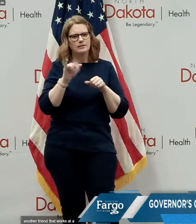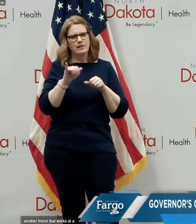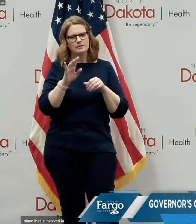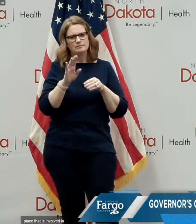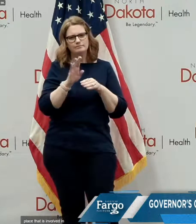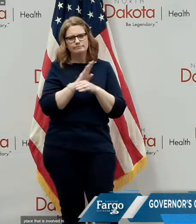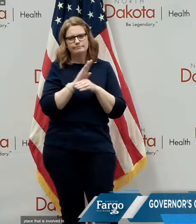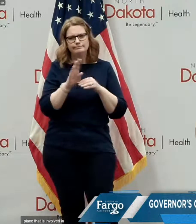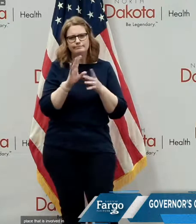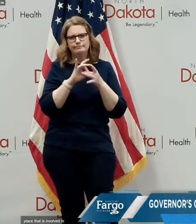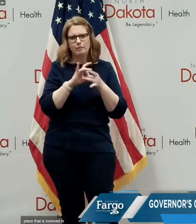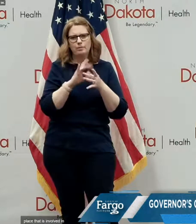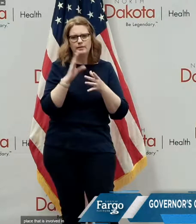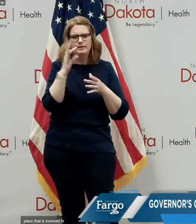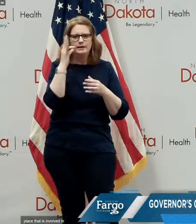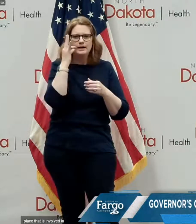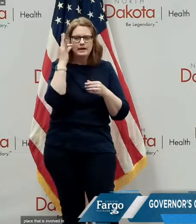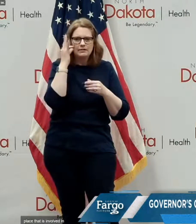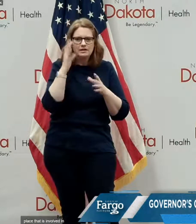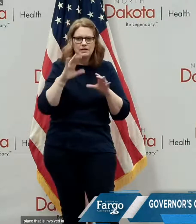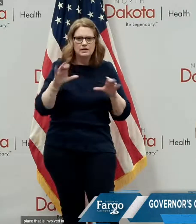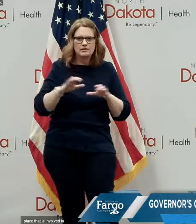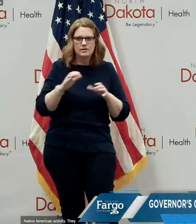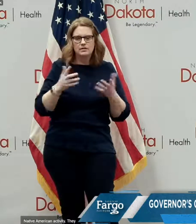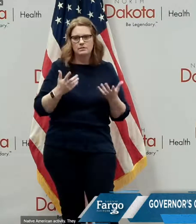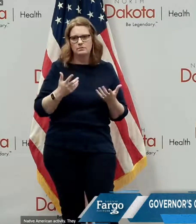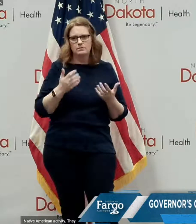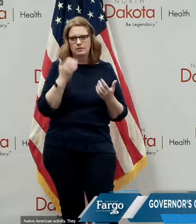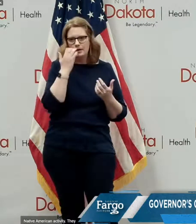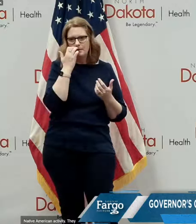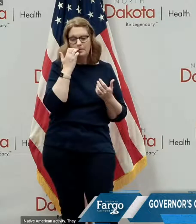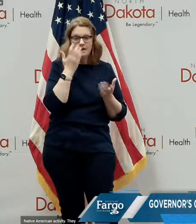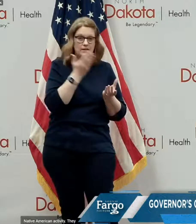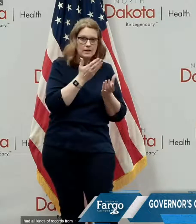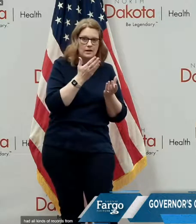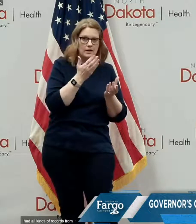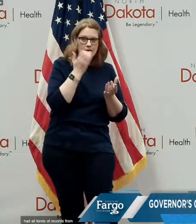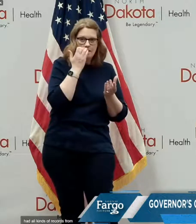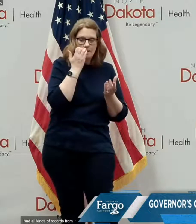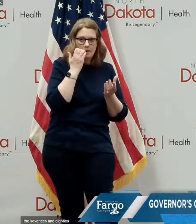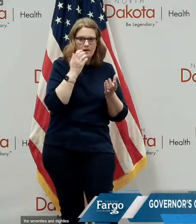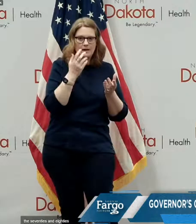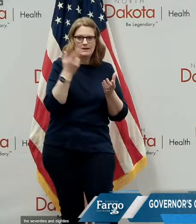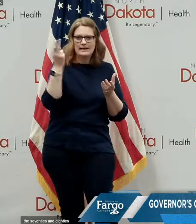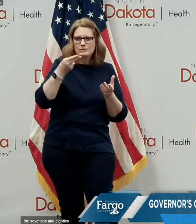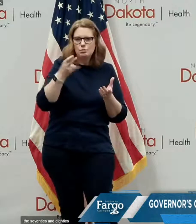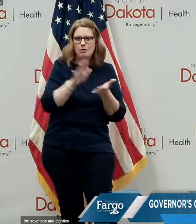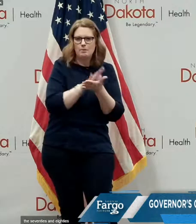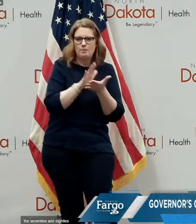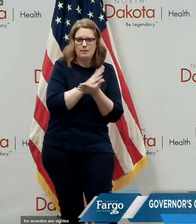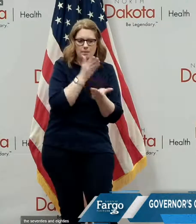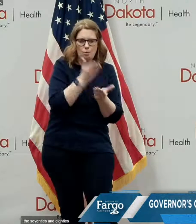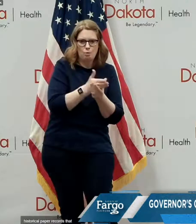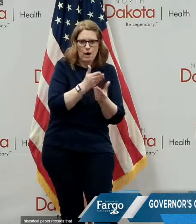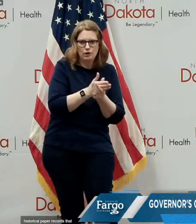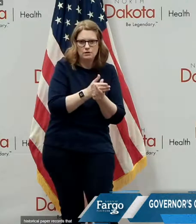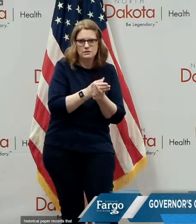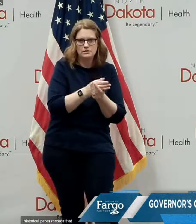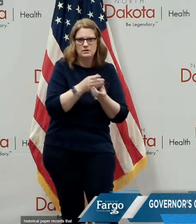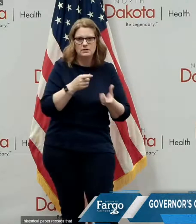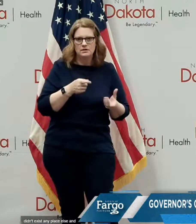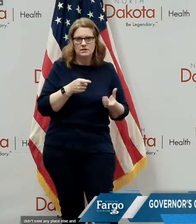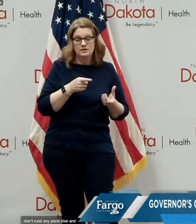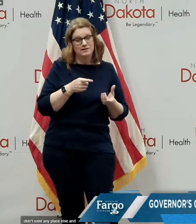Native American activity. They had all kinds of records from the 70s and 80s, historical paper records that didn't exist anyplace else, and that was one